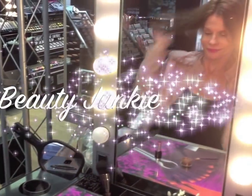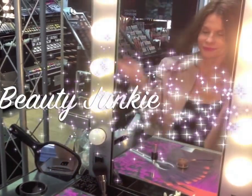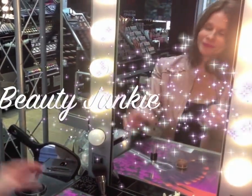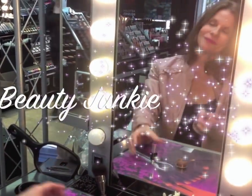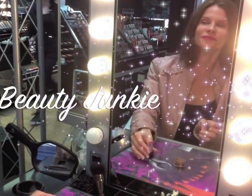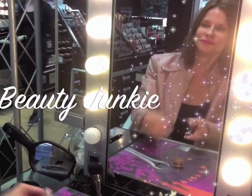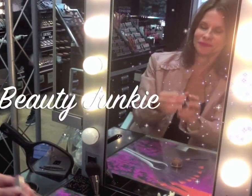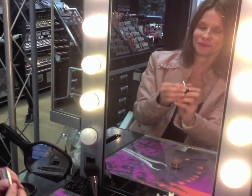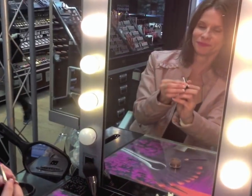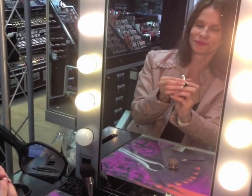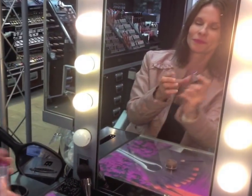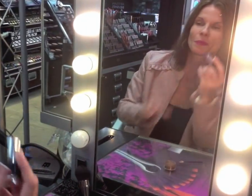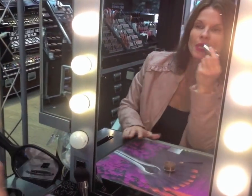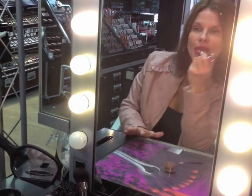beauty,